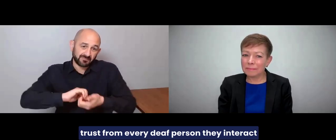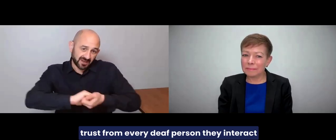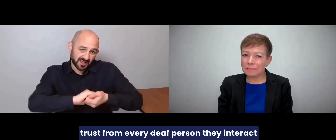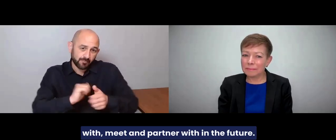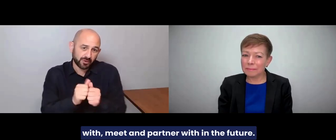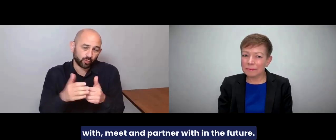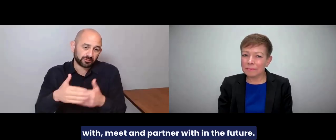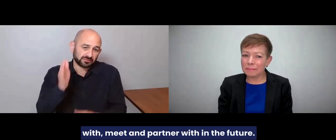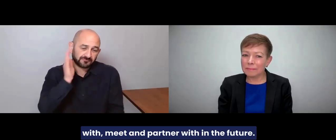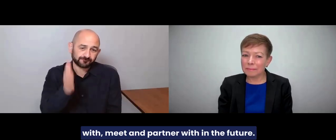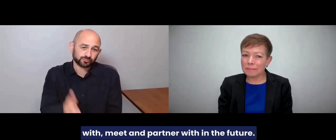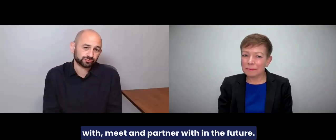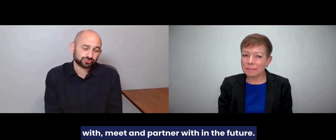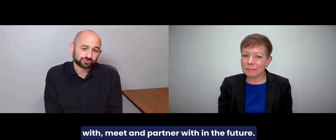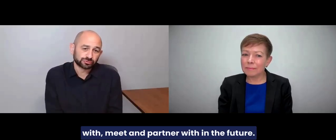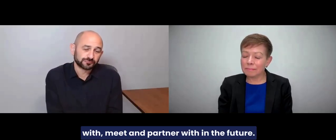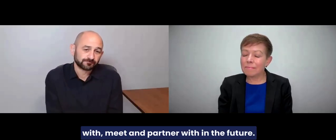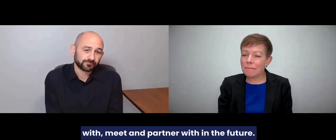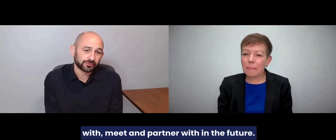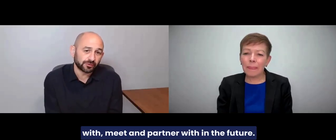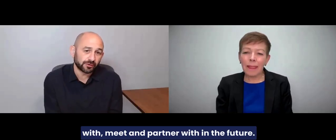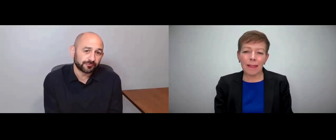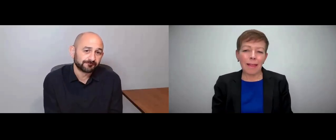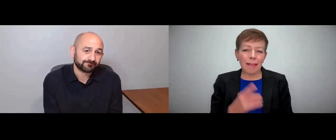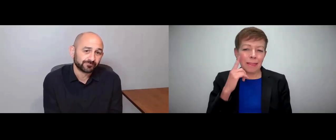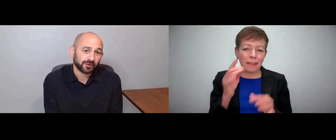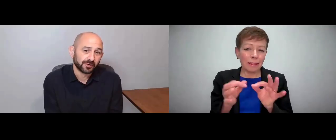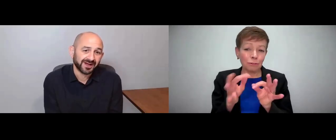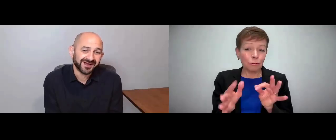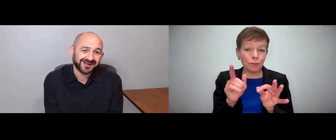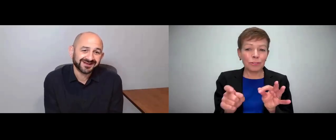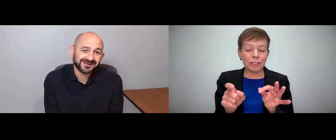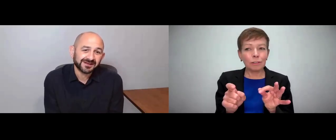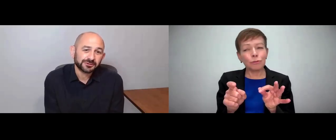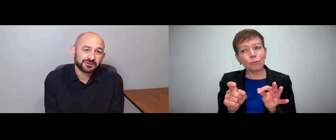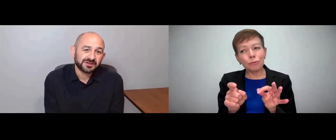they interact with, meet, and partner with in the future.